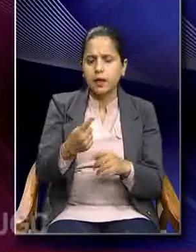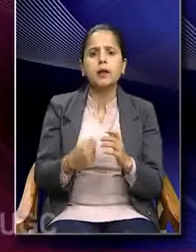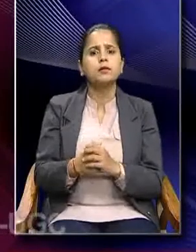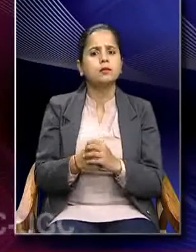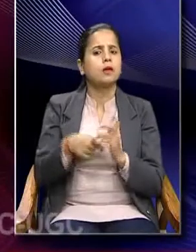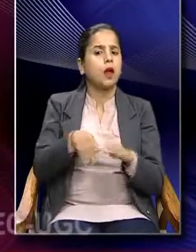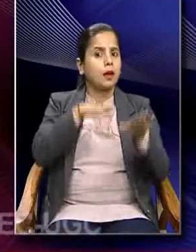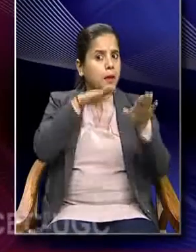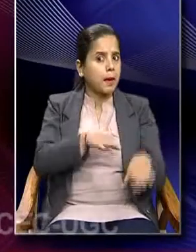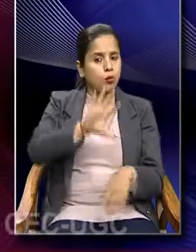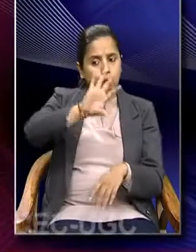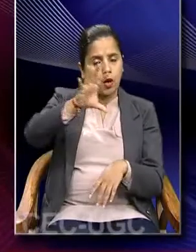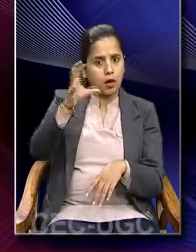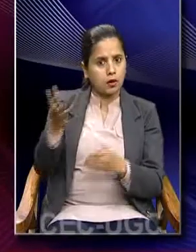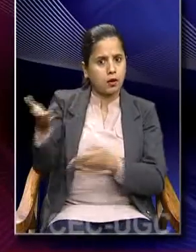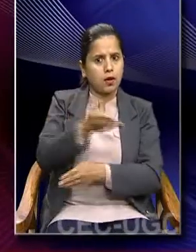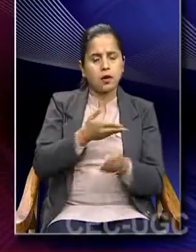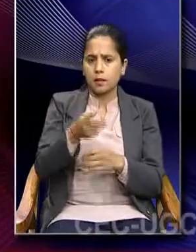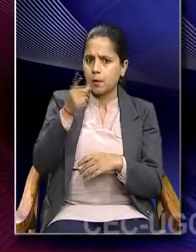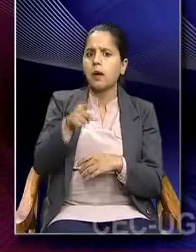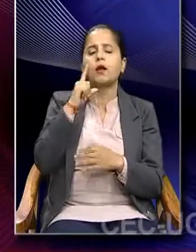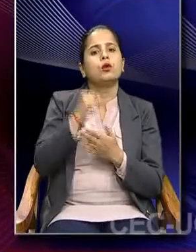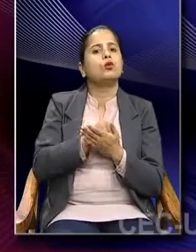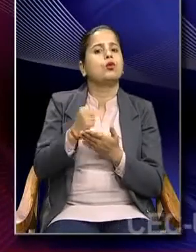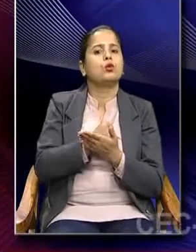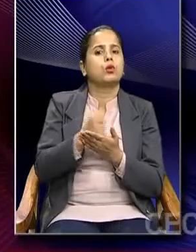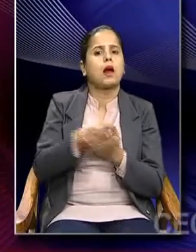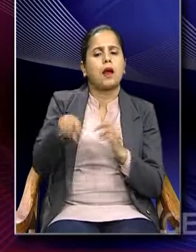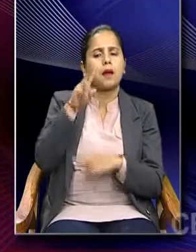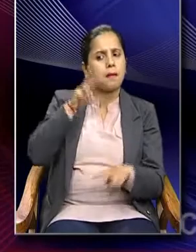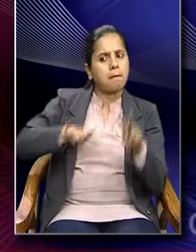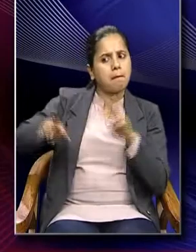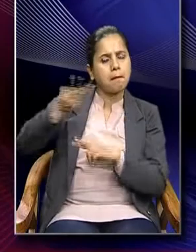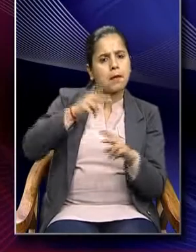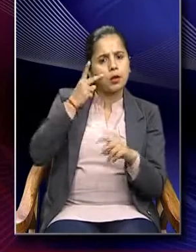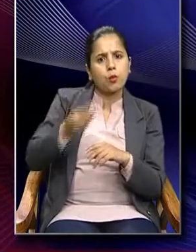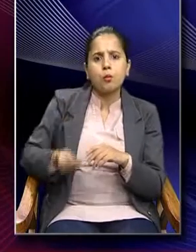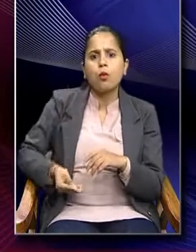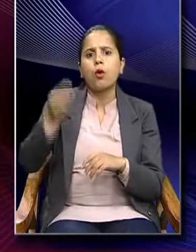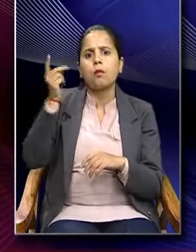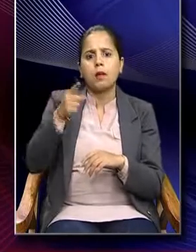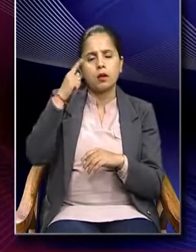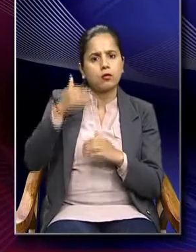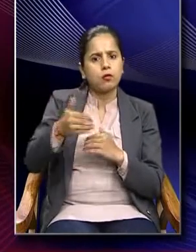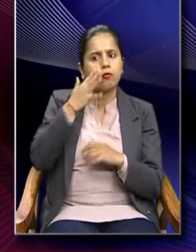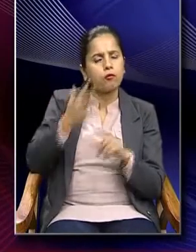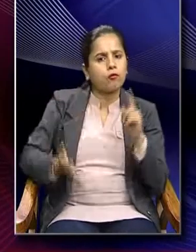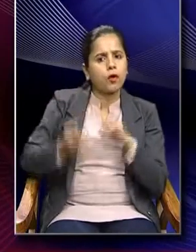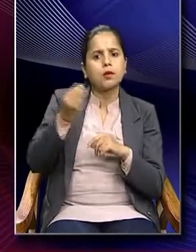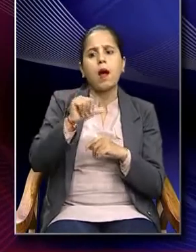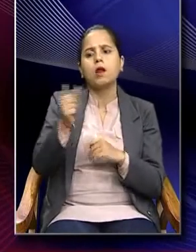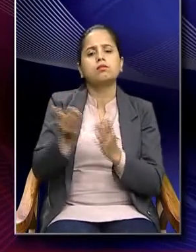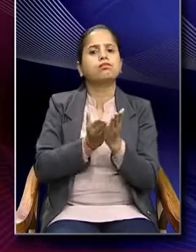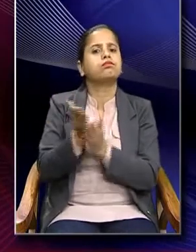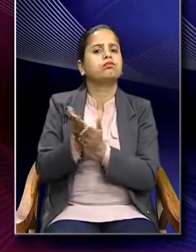the dependent countries, they should try to explore more towards like finding some